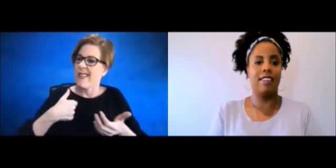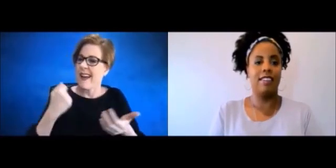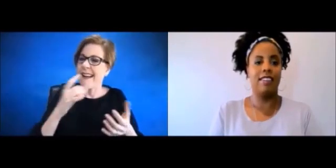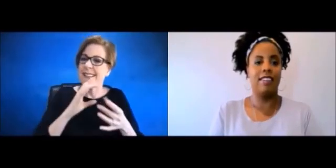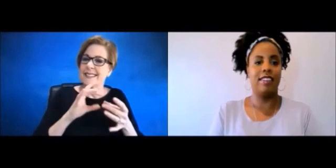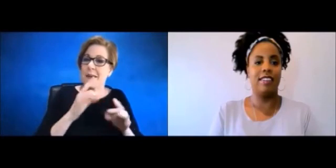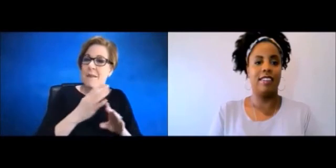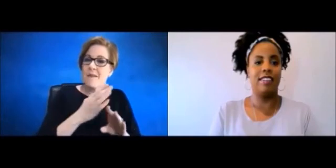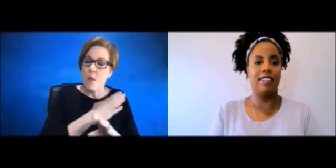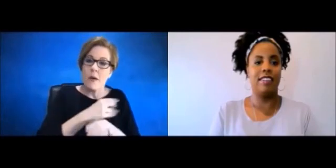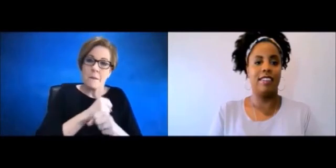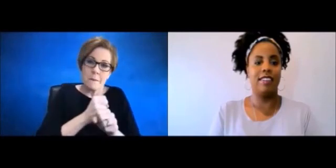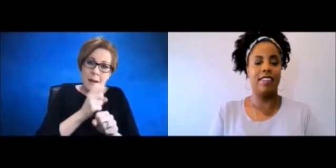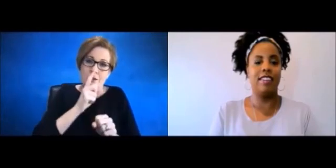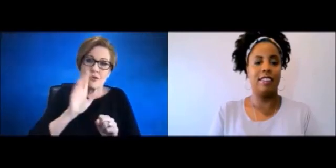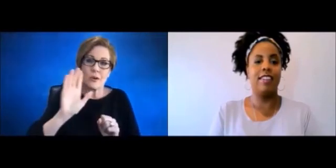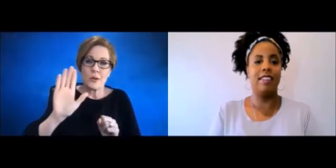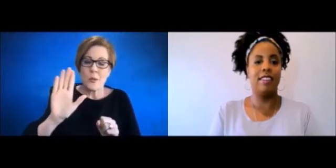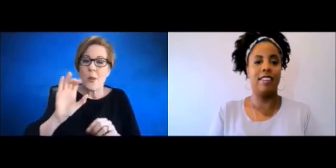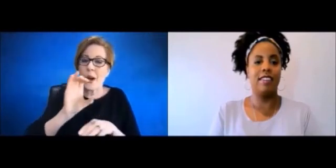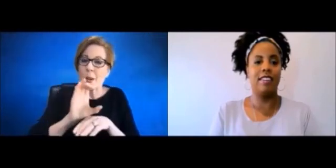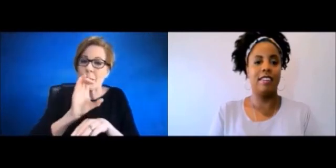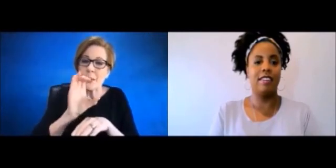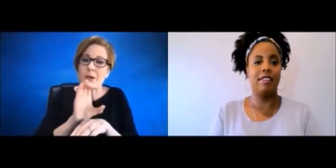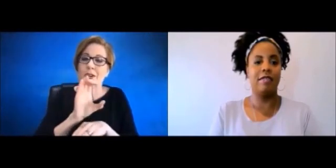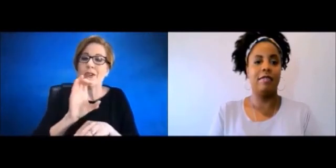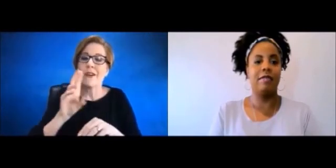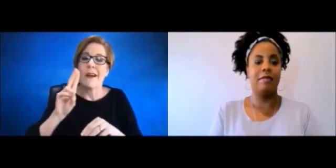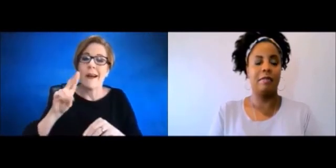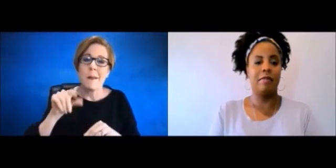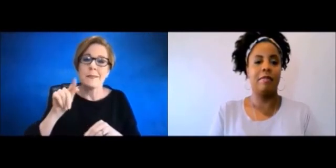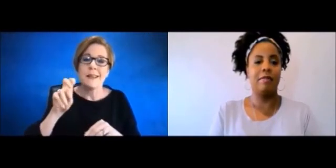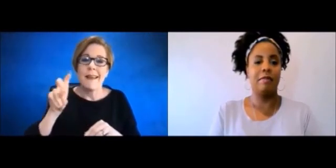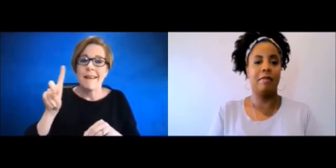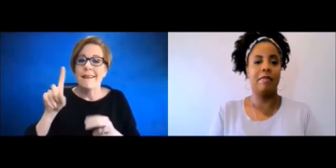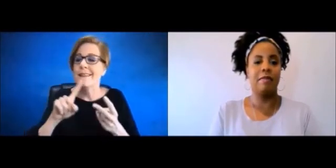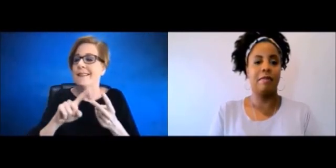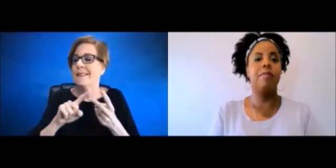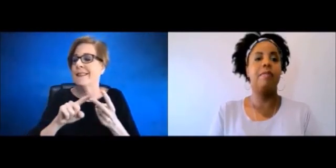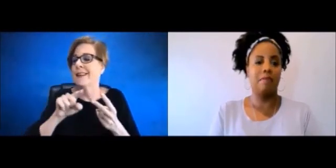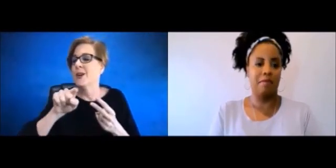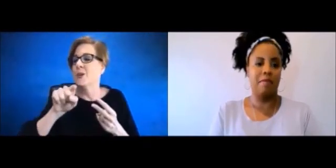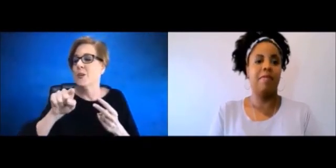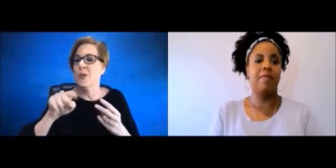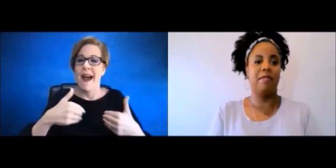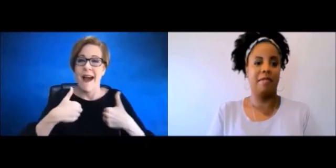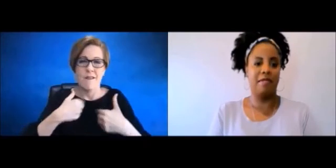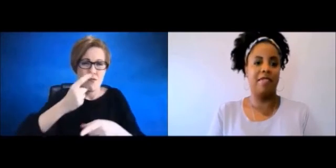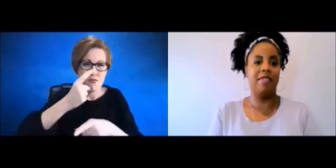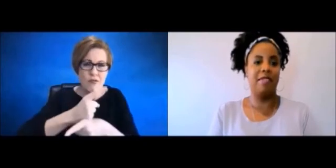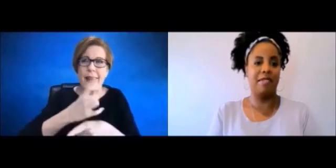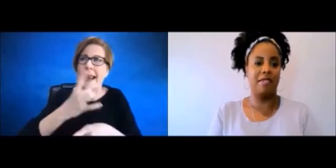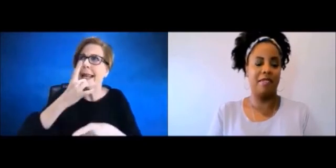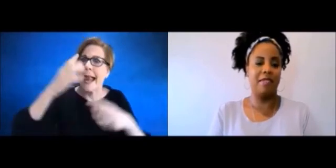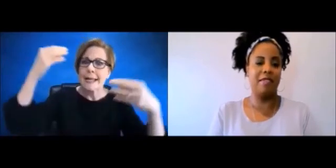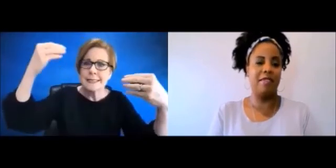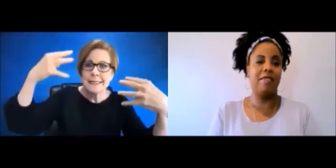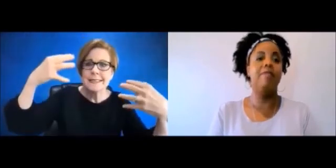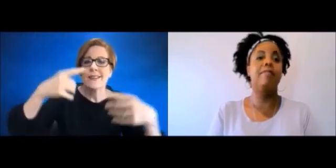sure that your computer is up to date, that you have the right lighting and background, that you